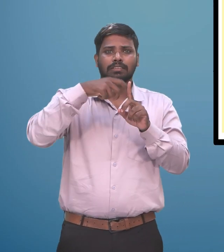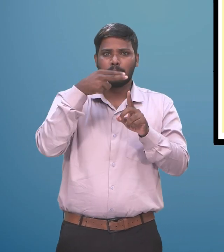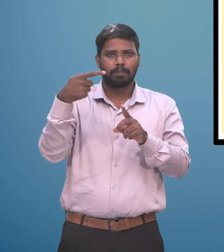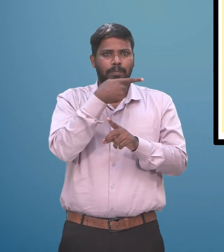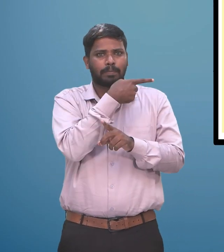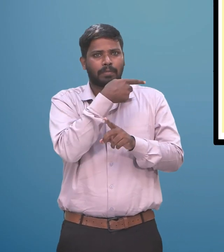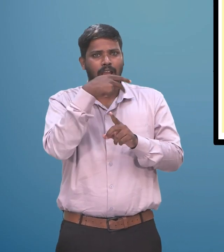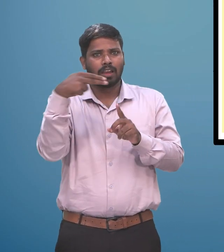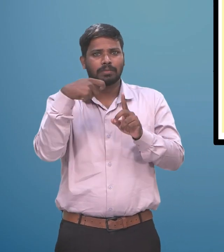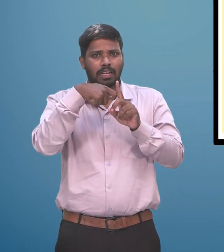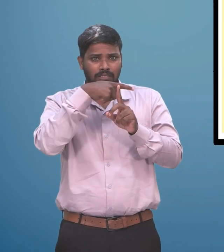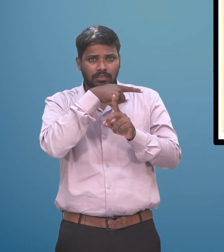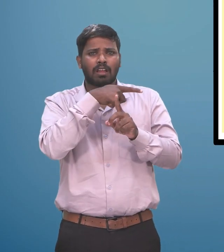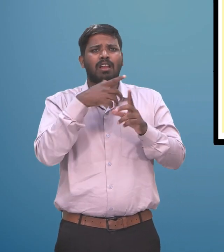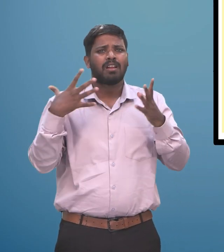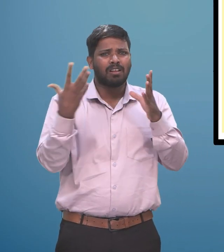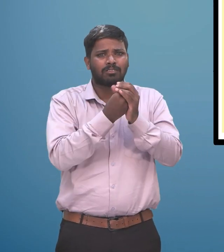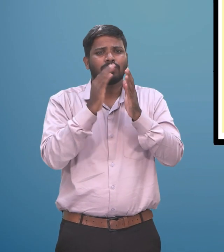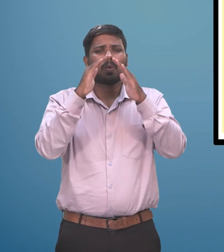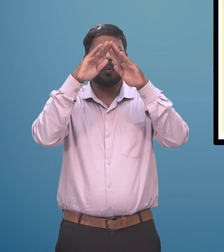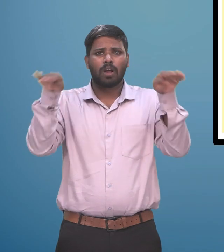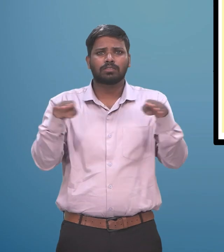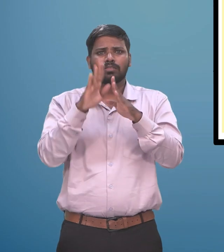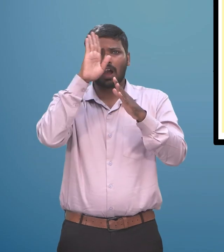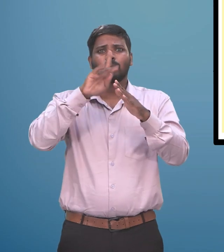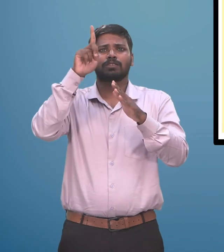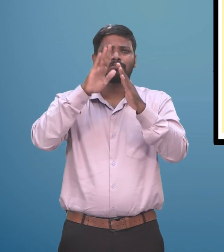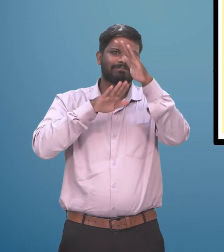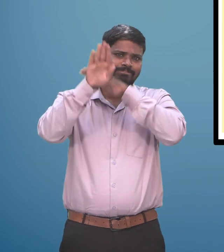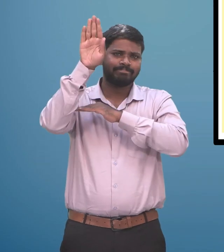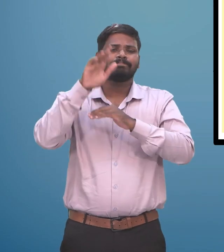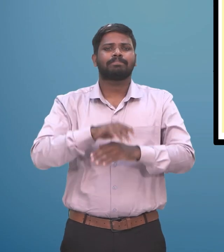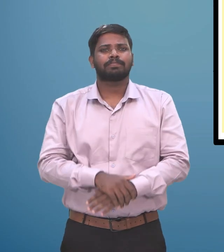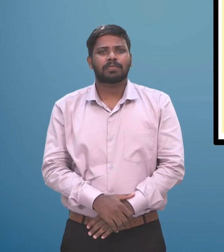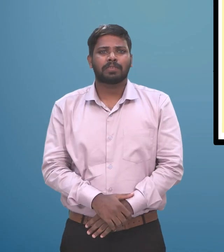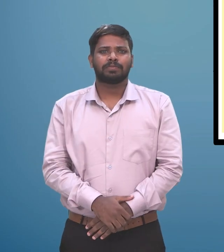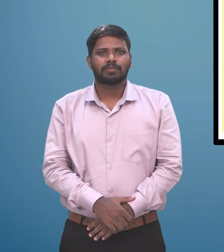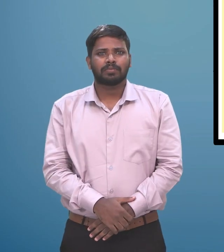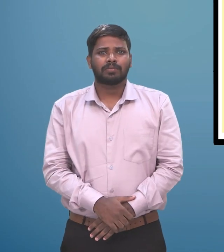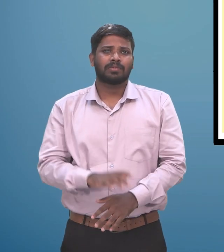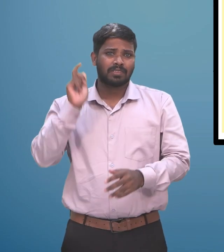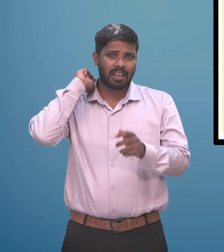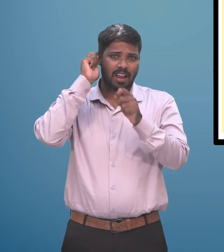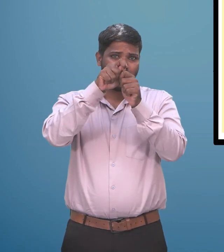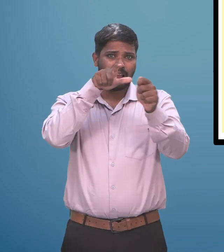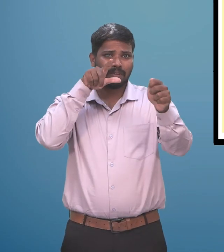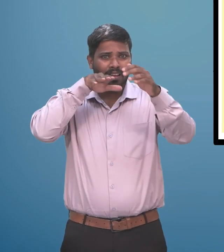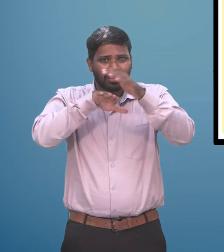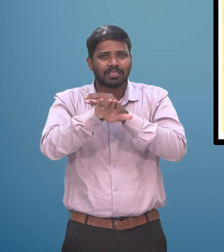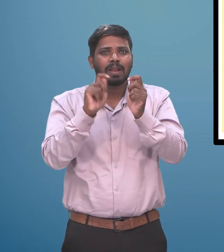fight their own cousins, the Kauravas, to recover their kingdom. In the Ramayana, Ram, with the help